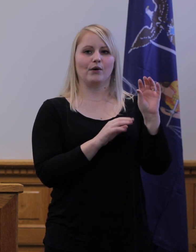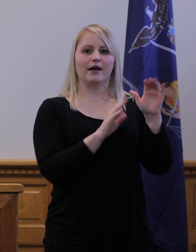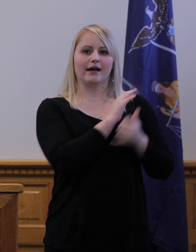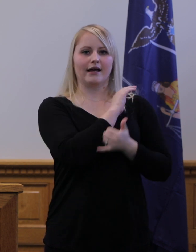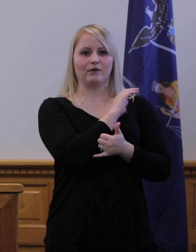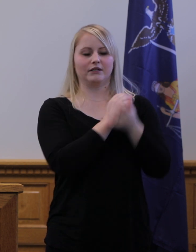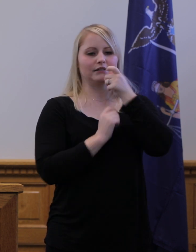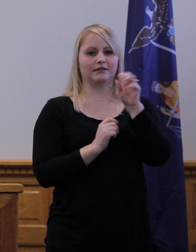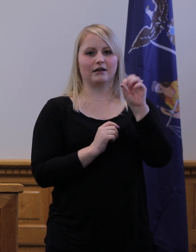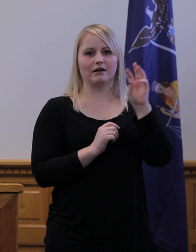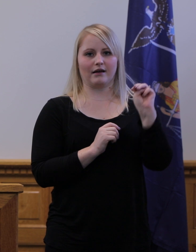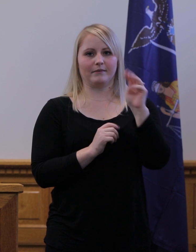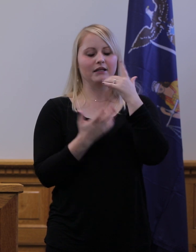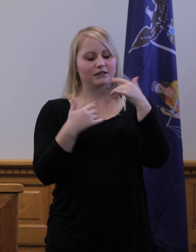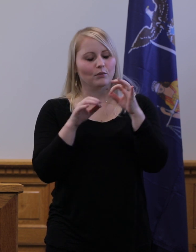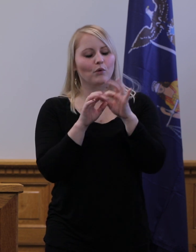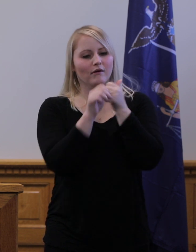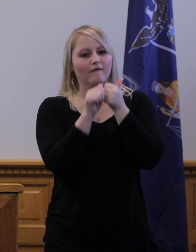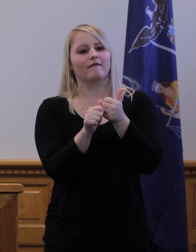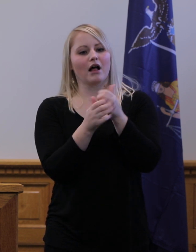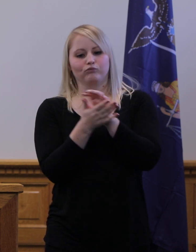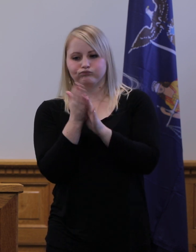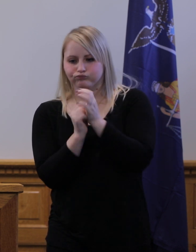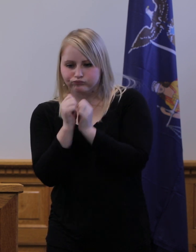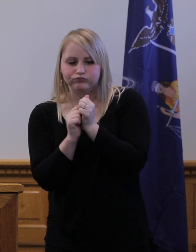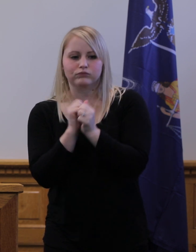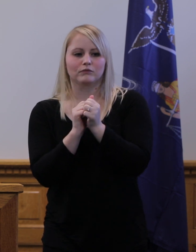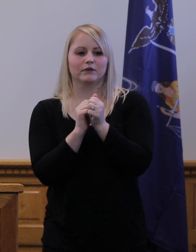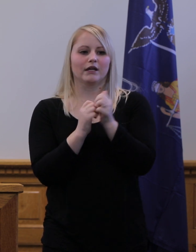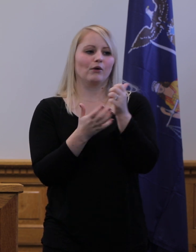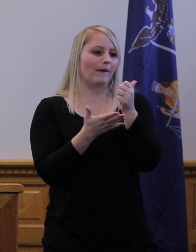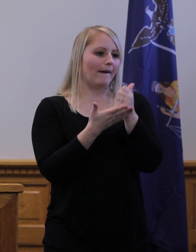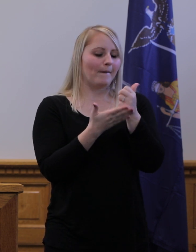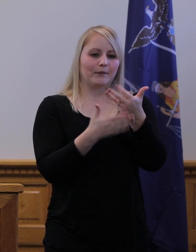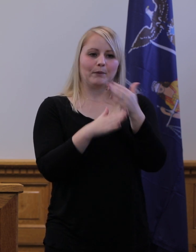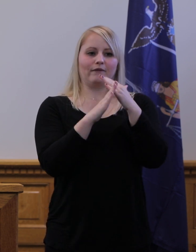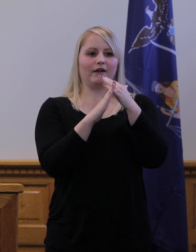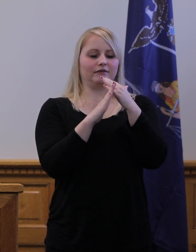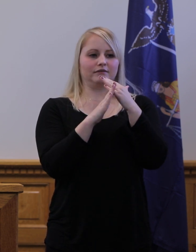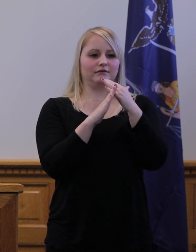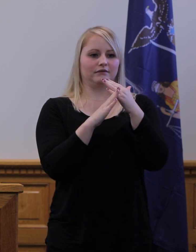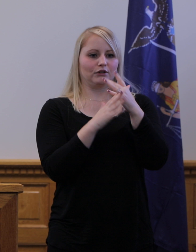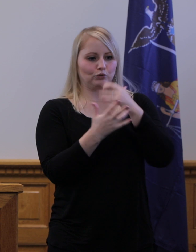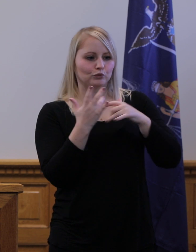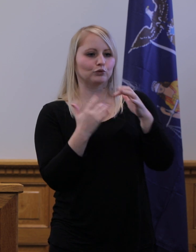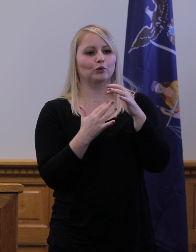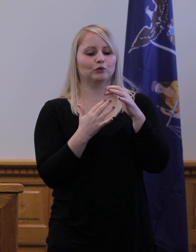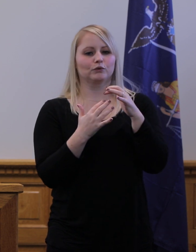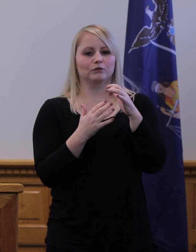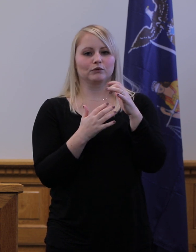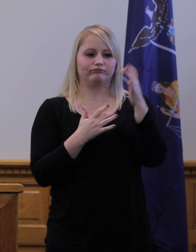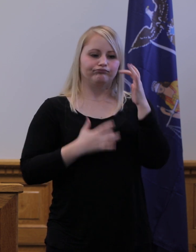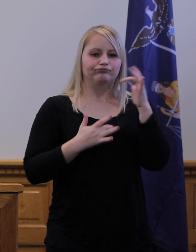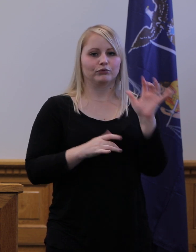social distancing. These measures will also help prevent infections from seasonal influenza as well. This